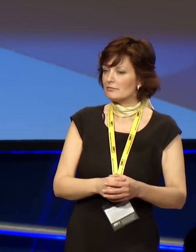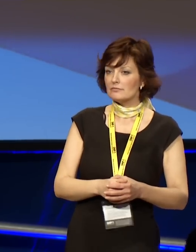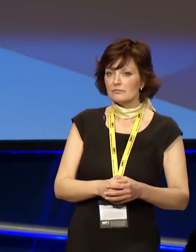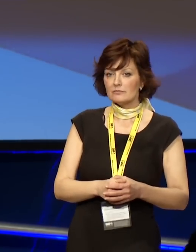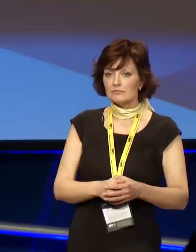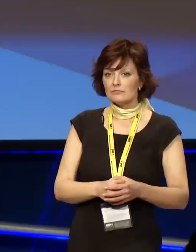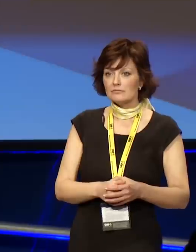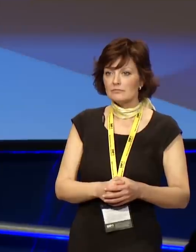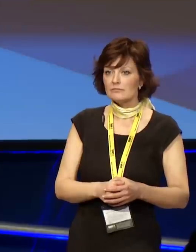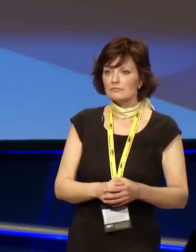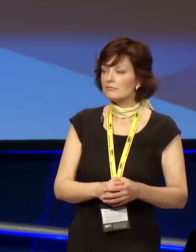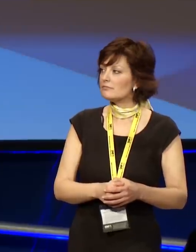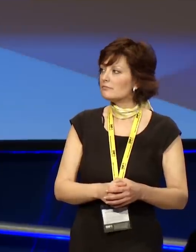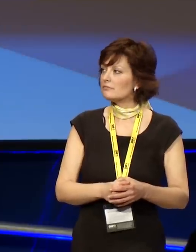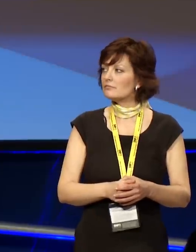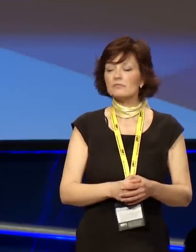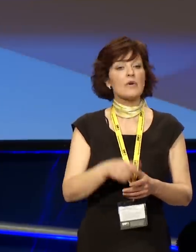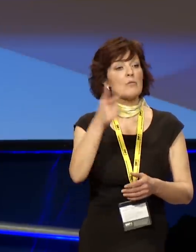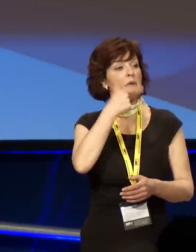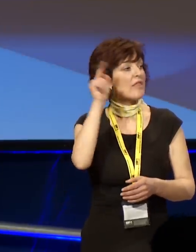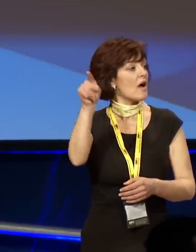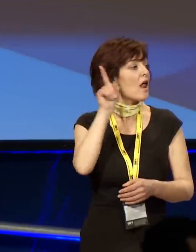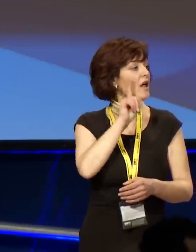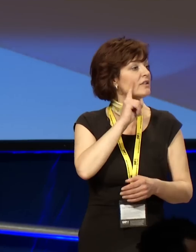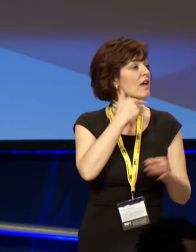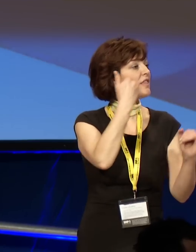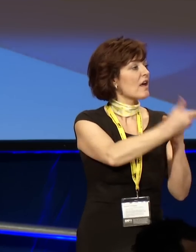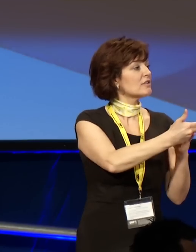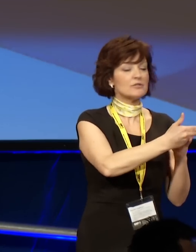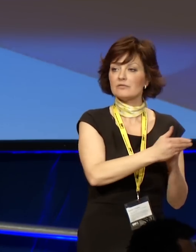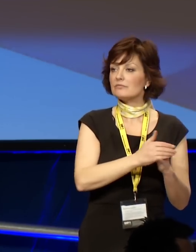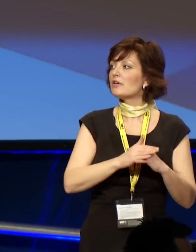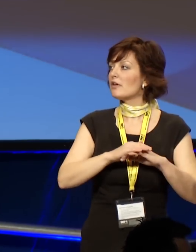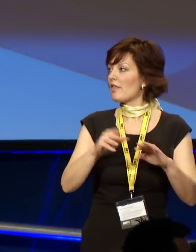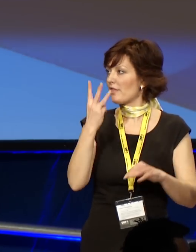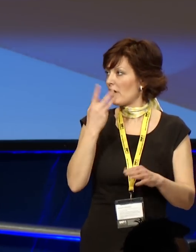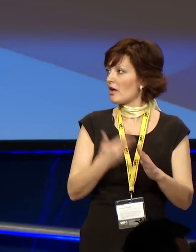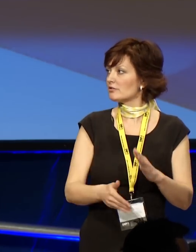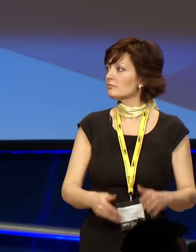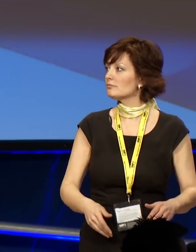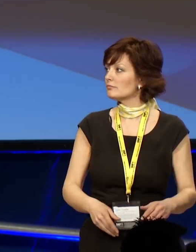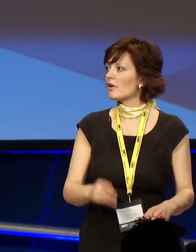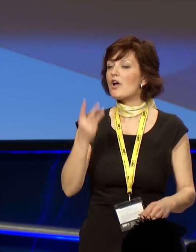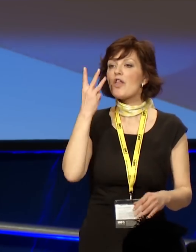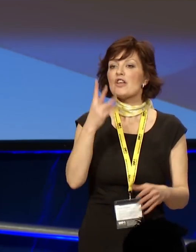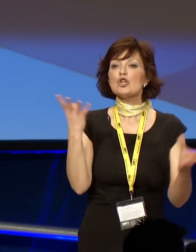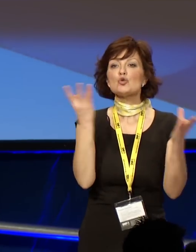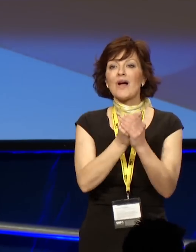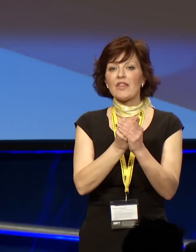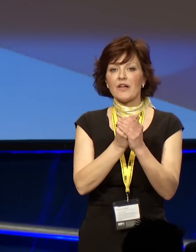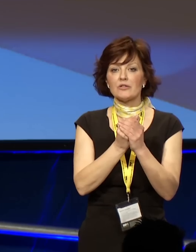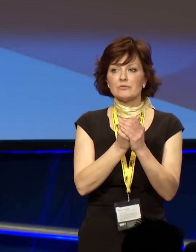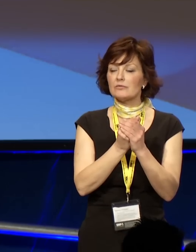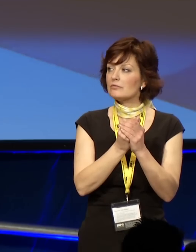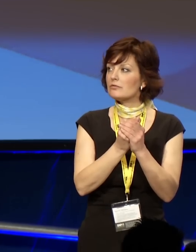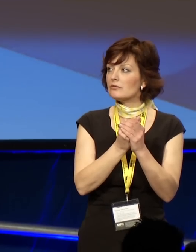gentleman, I'm sorry, the back there. And there's a lady on the end here. And we'll take those three. We'll take all three together. Alec wants to take them